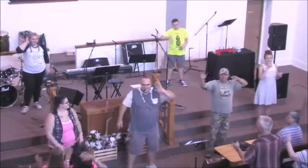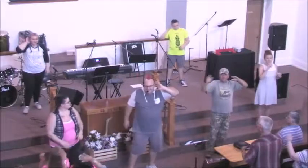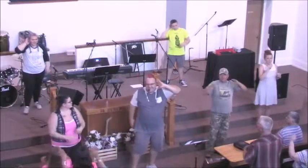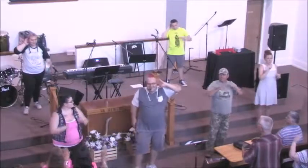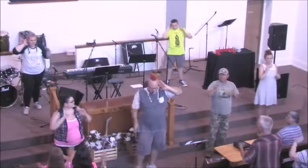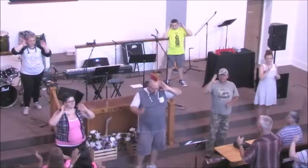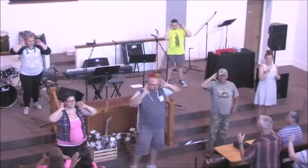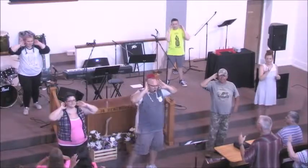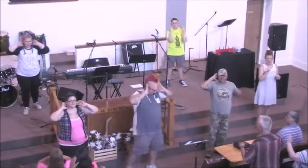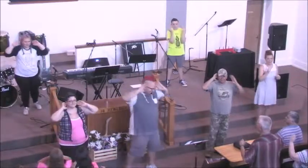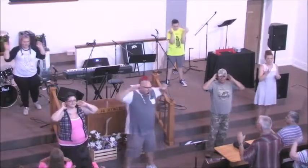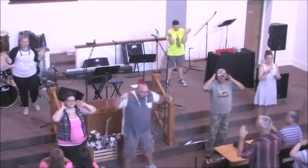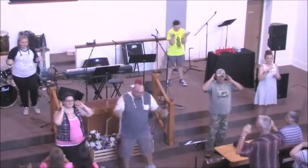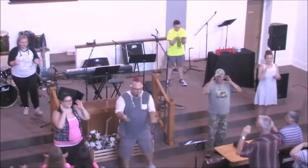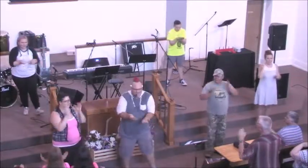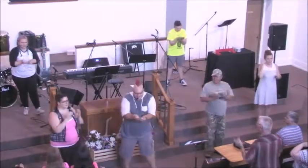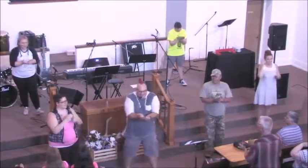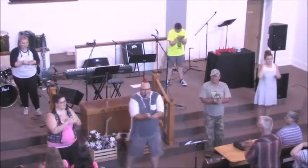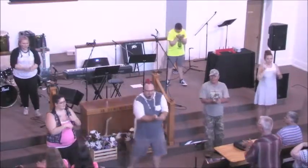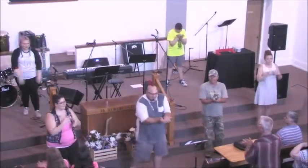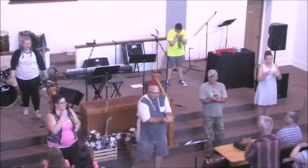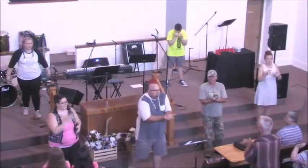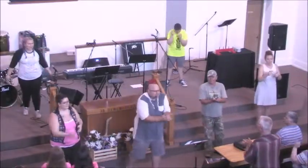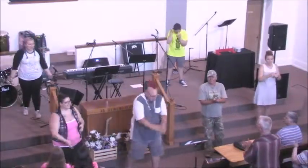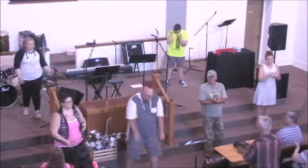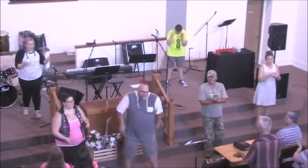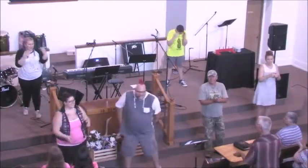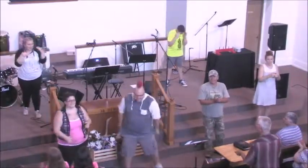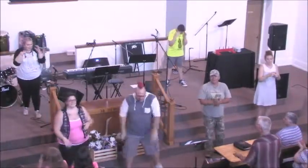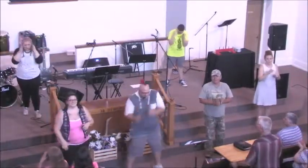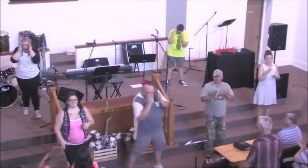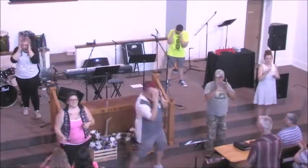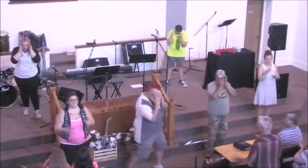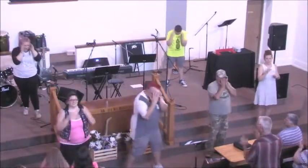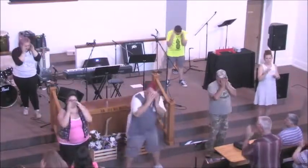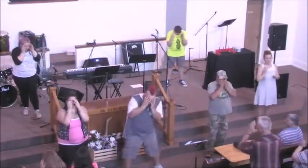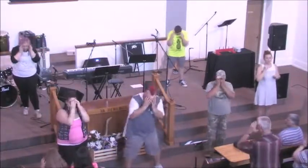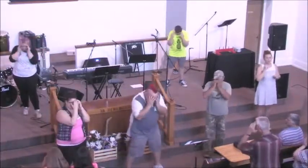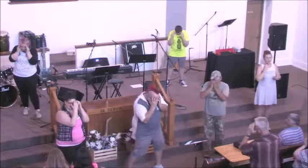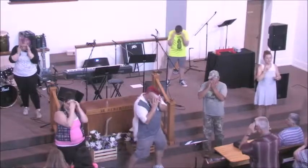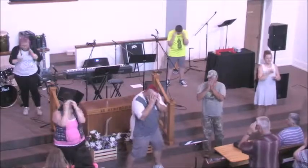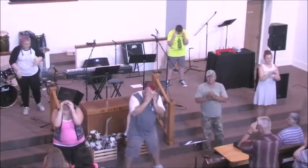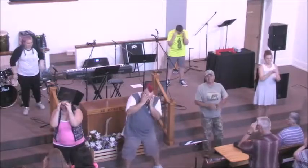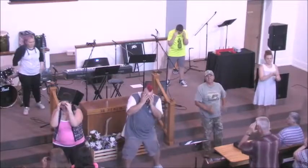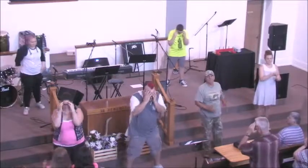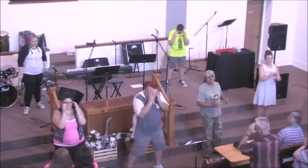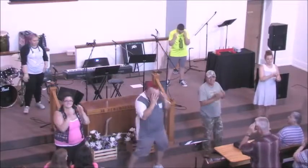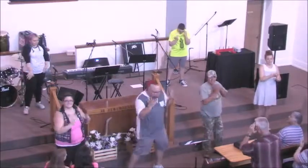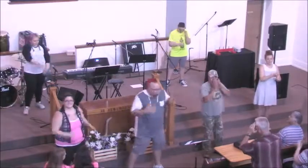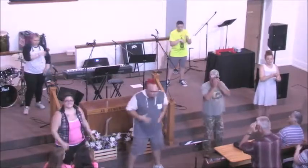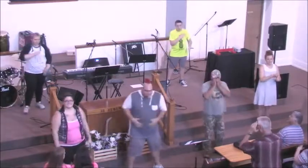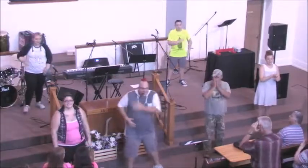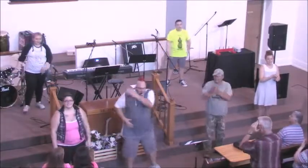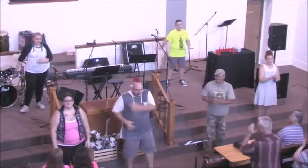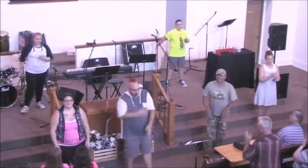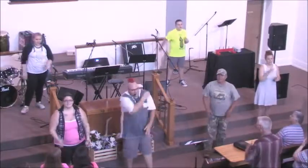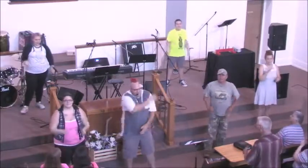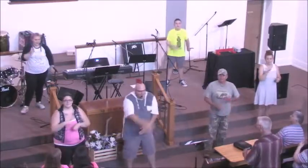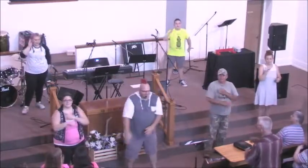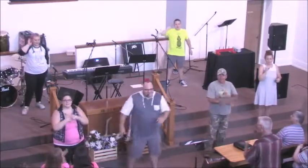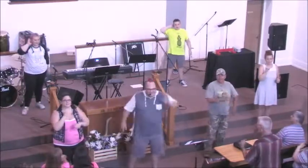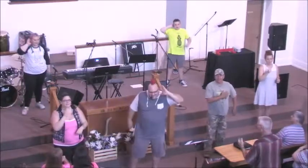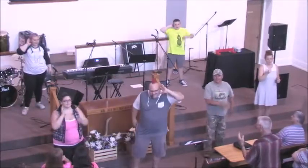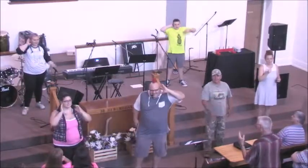merely listen to the word. That's awesome. Crank it. And so deceive yourself. Now you know it. Sing it. Do